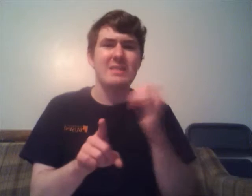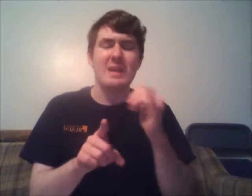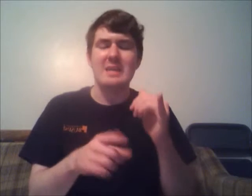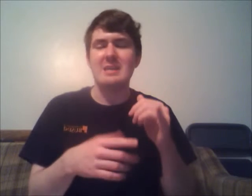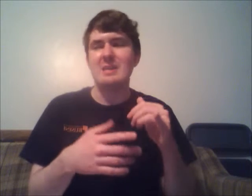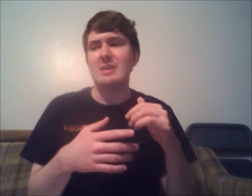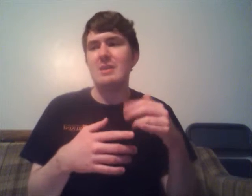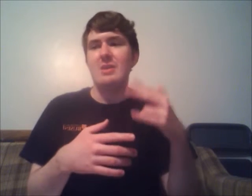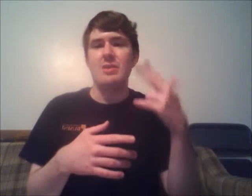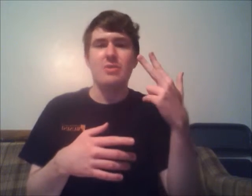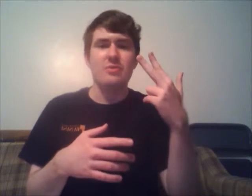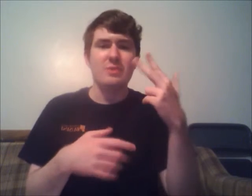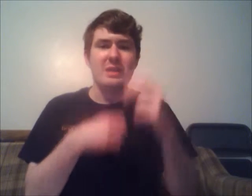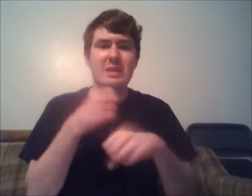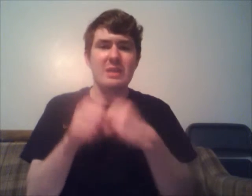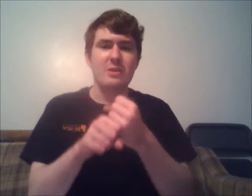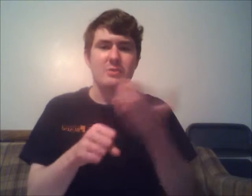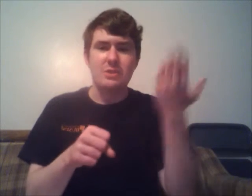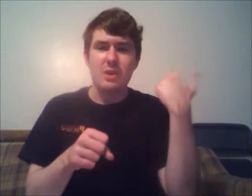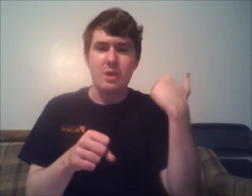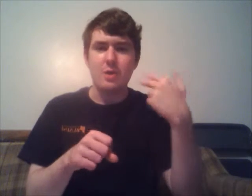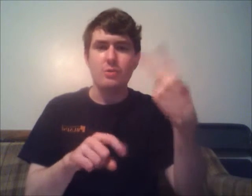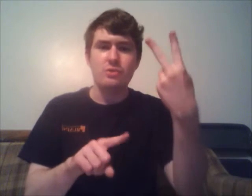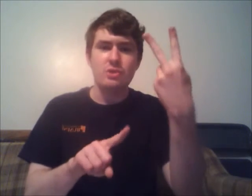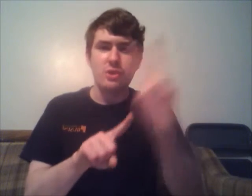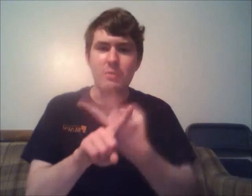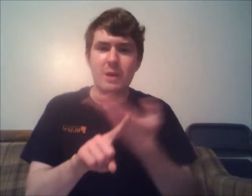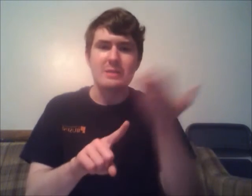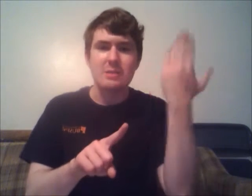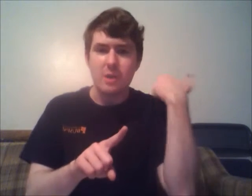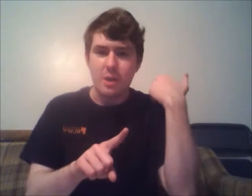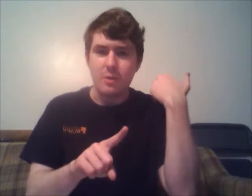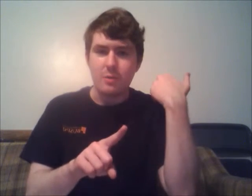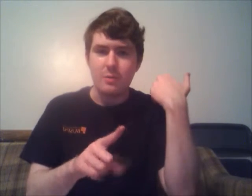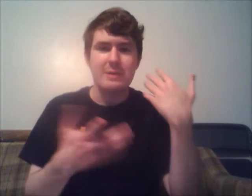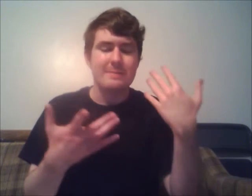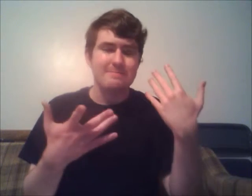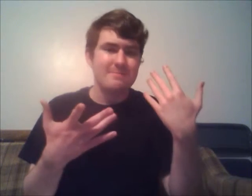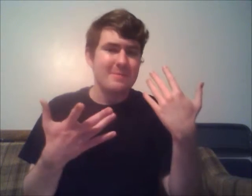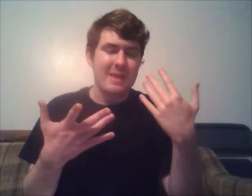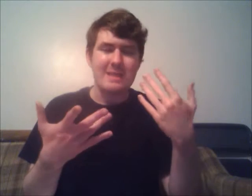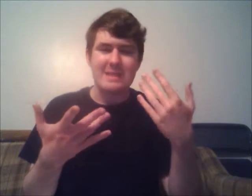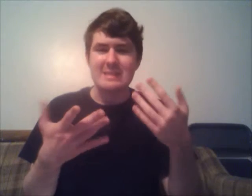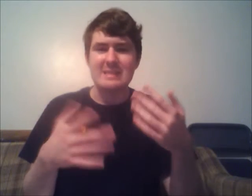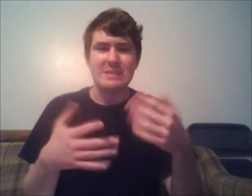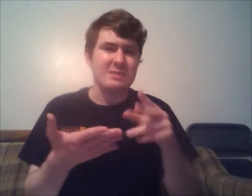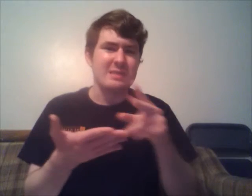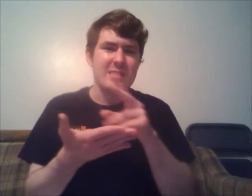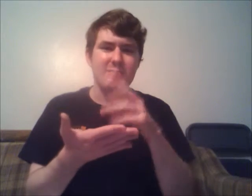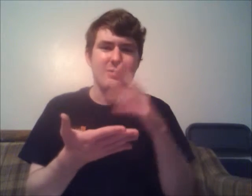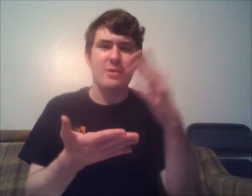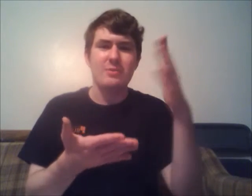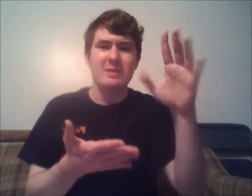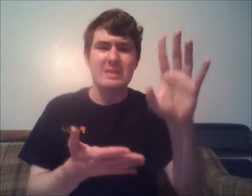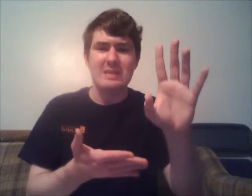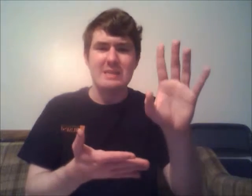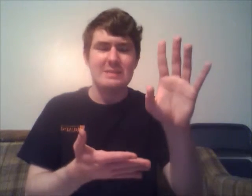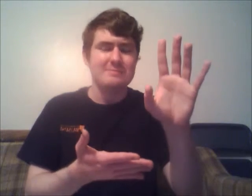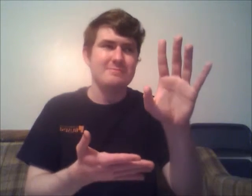like 3 years ago, 2 months ago, and it's easy. You can say,